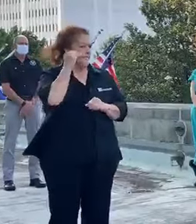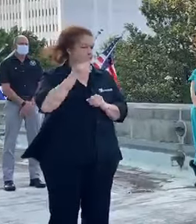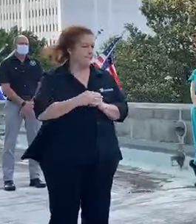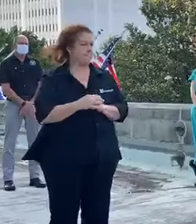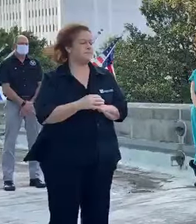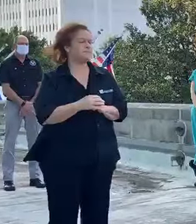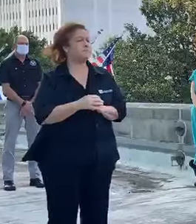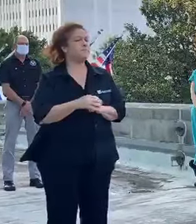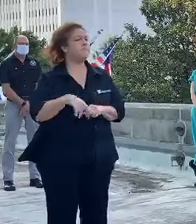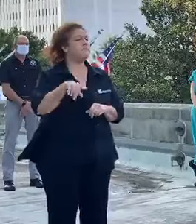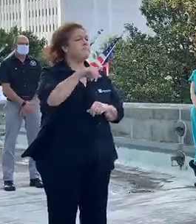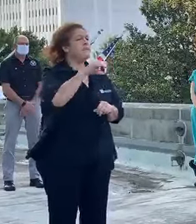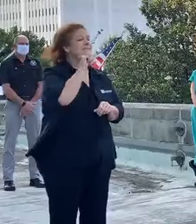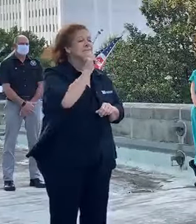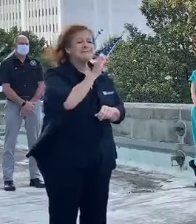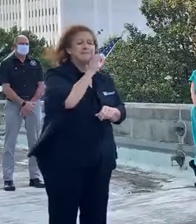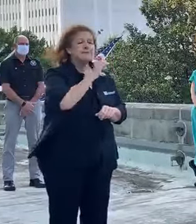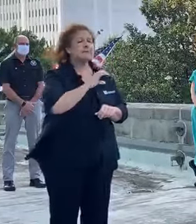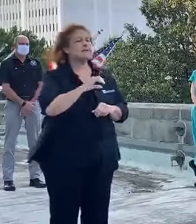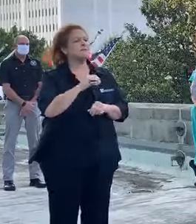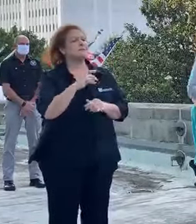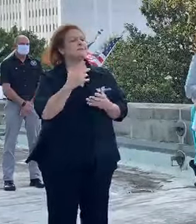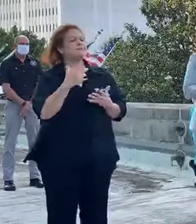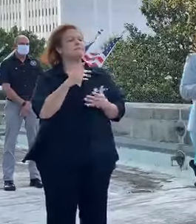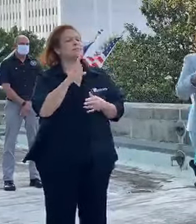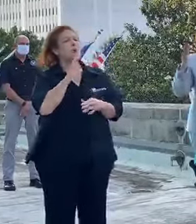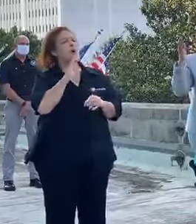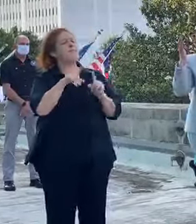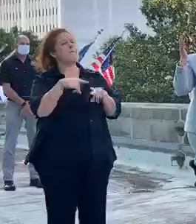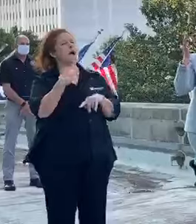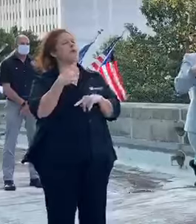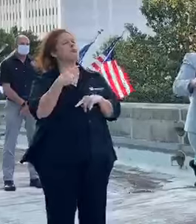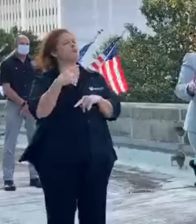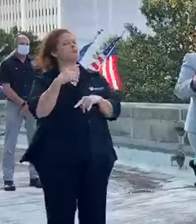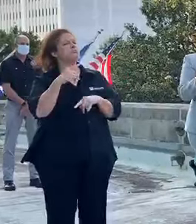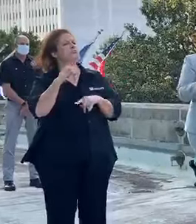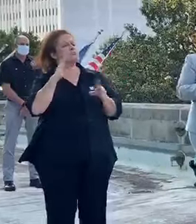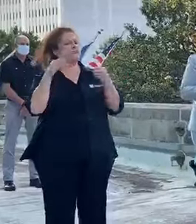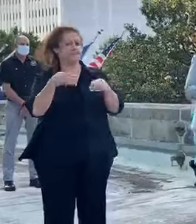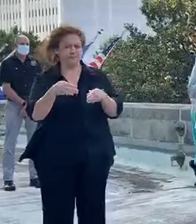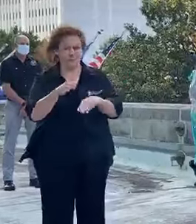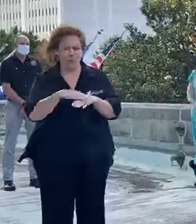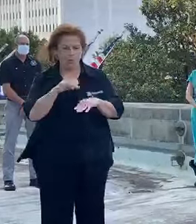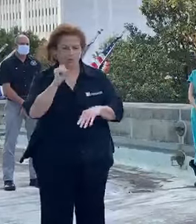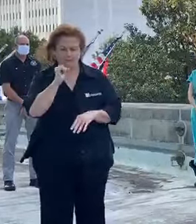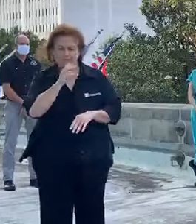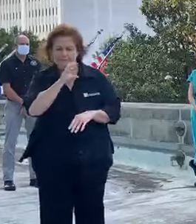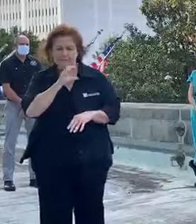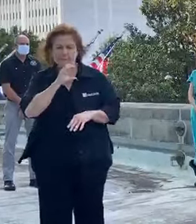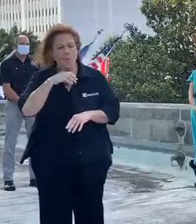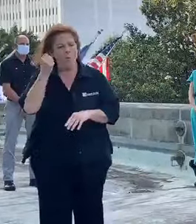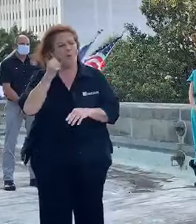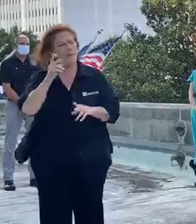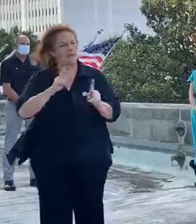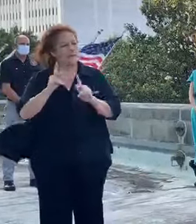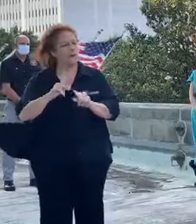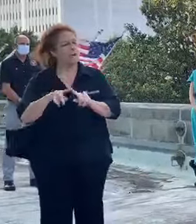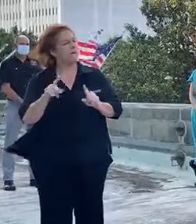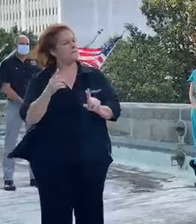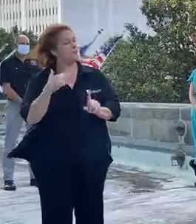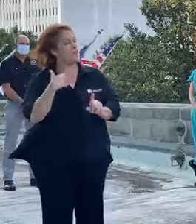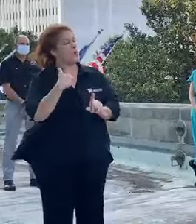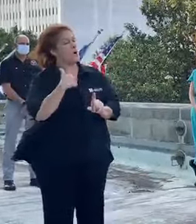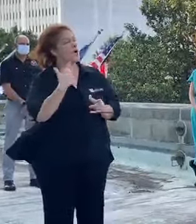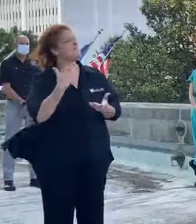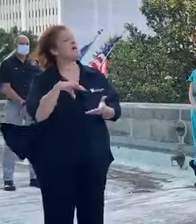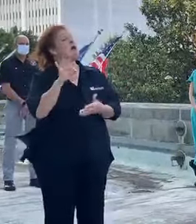Our seniors, and not just our seniors, when we started this, we kind of just focused just on our senior population, but what we learned